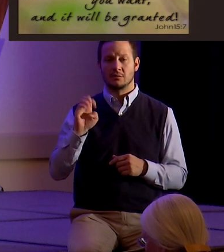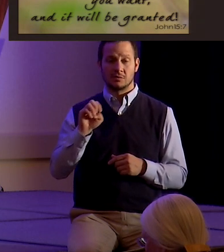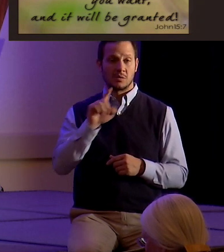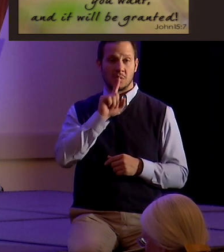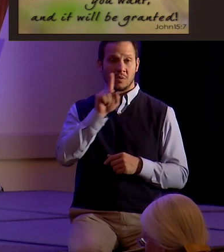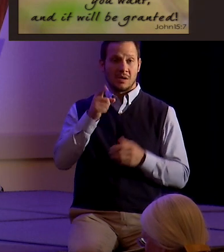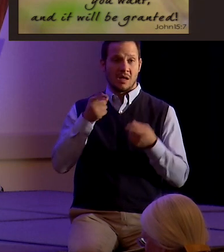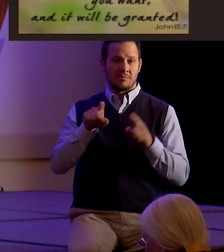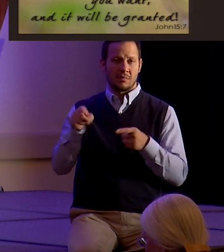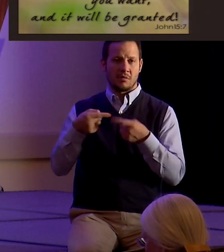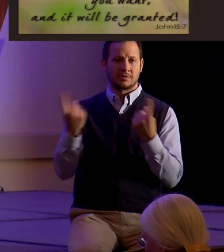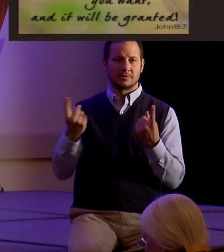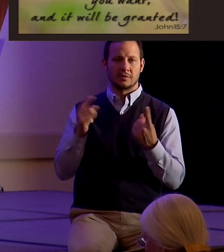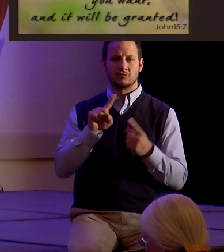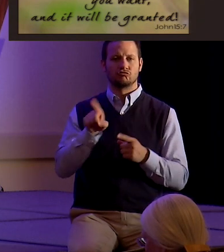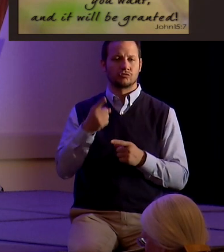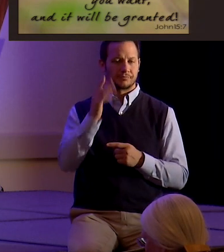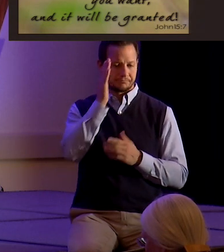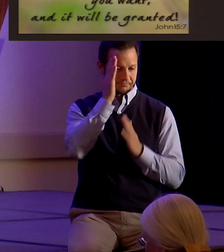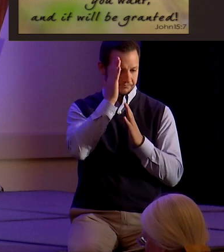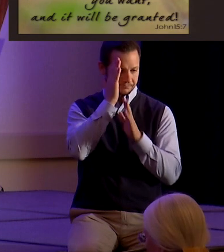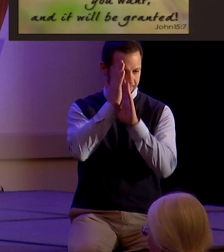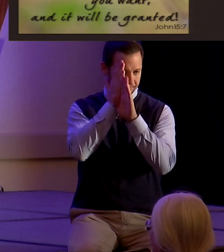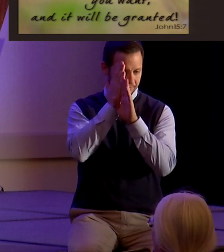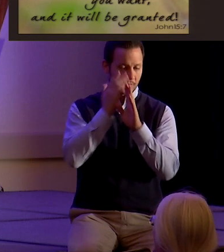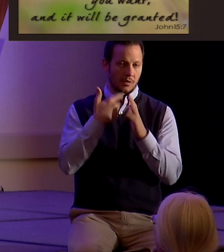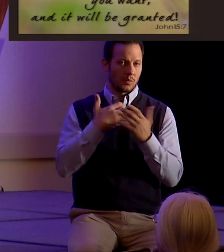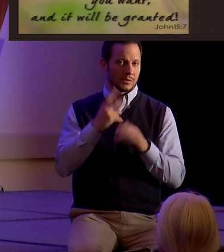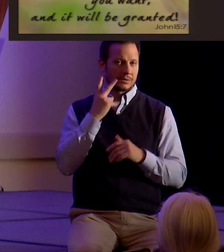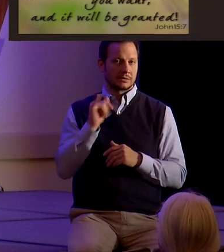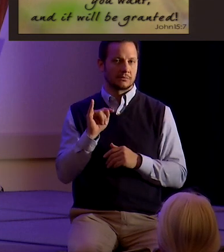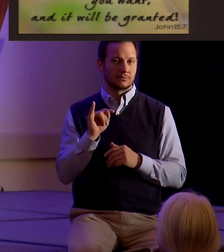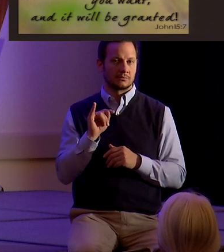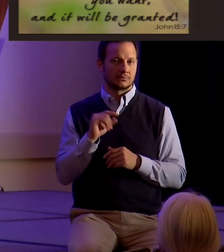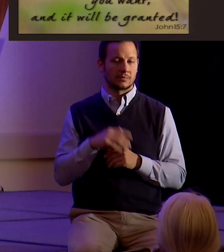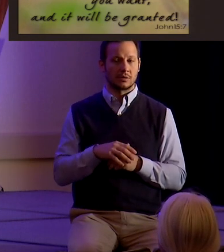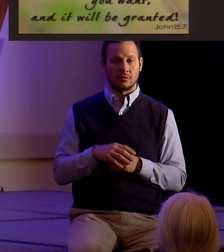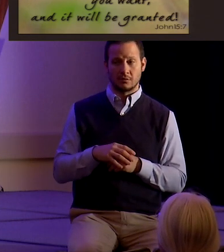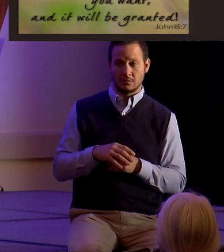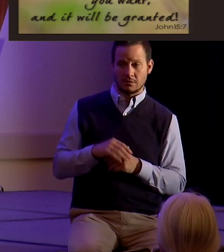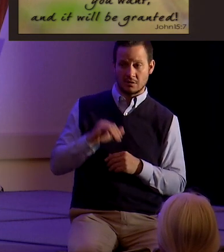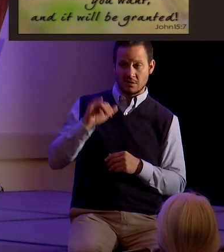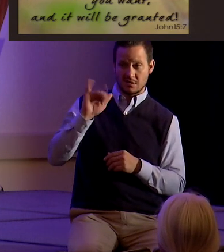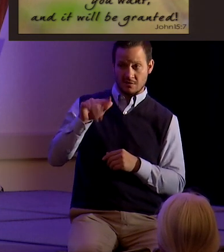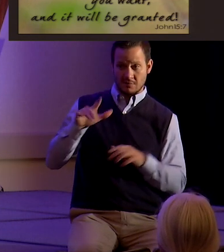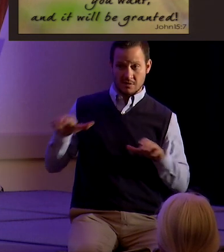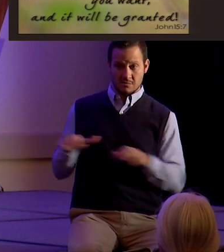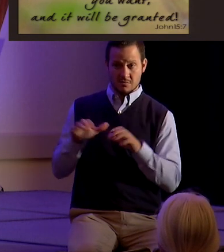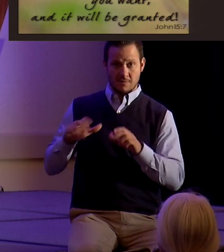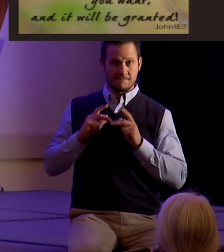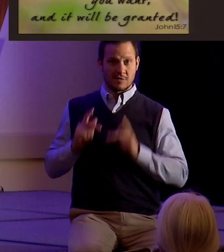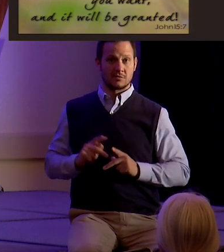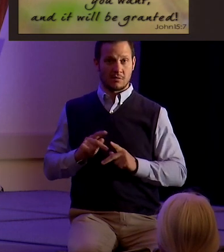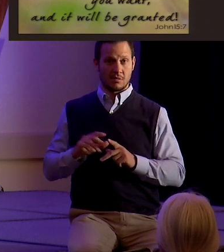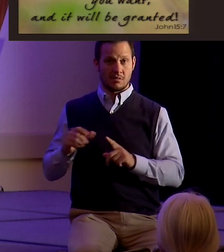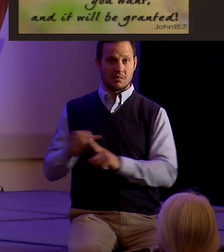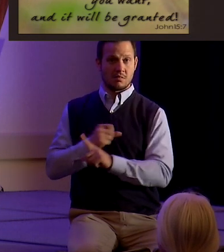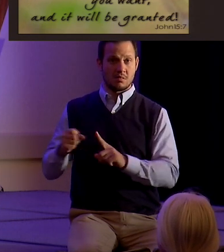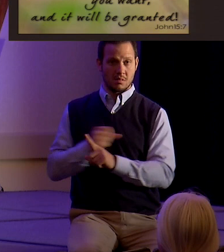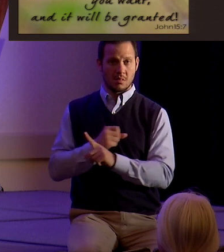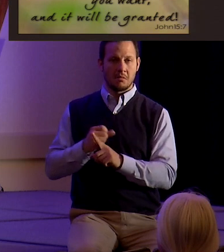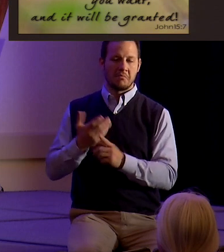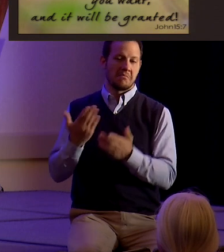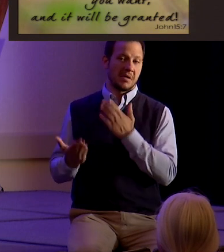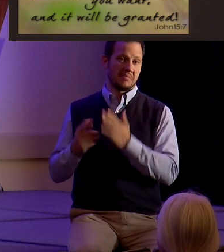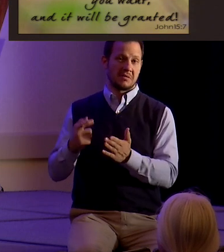way and had this idea of, well, if they need it to keep them in line because they're not submissive enough,